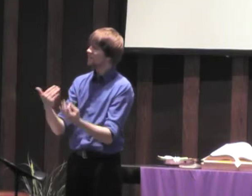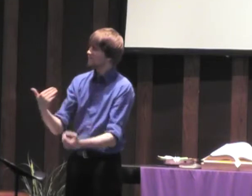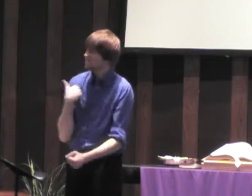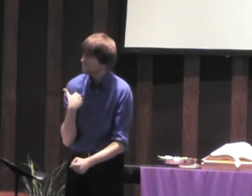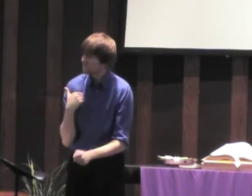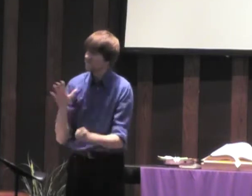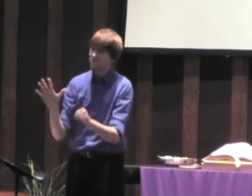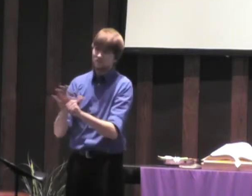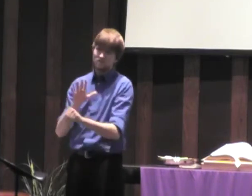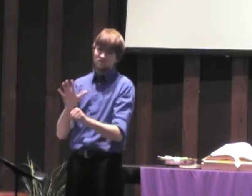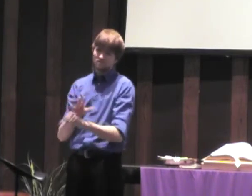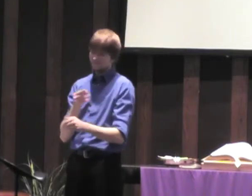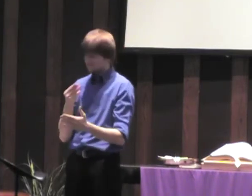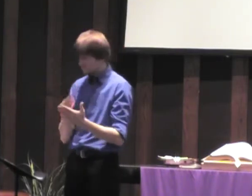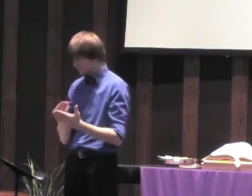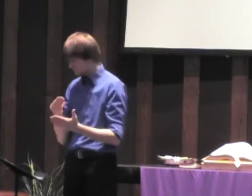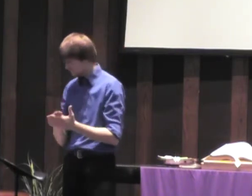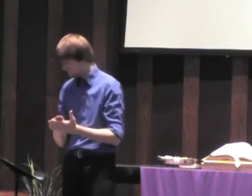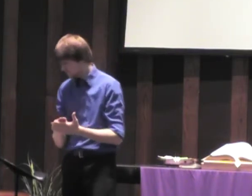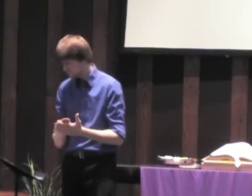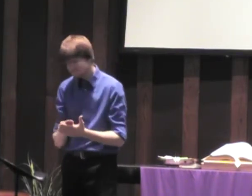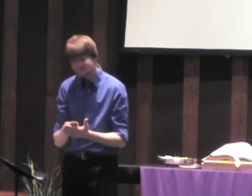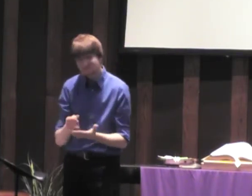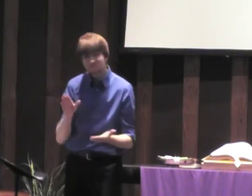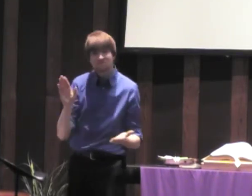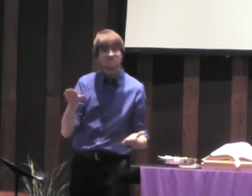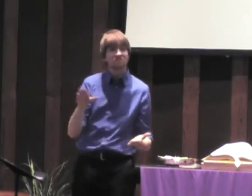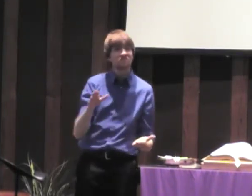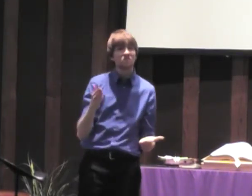Being able to be kids because their families can afford it.